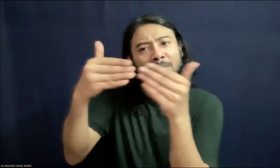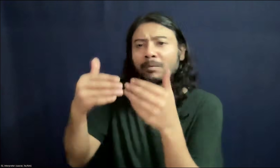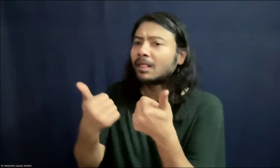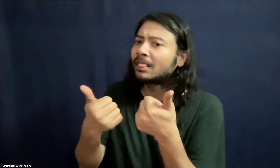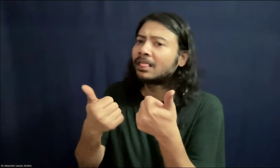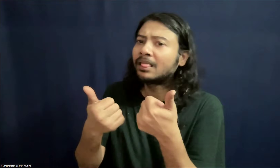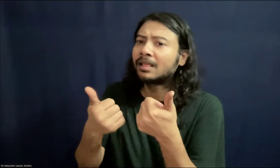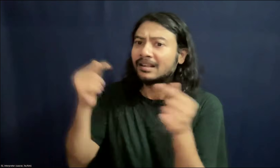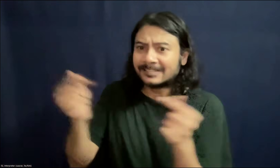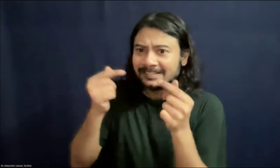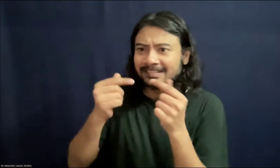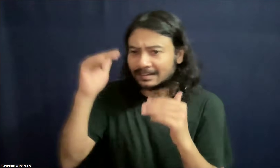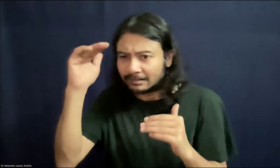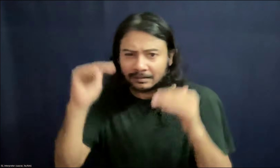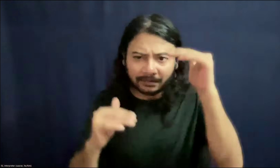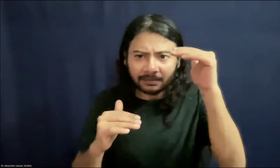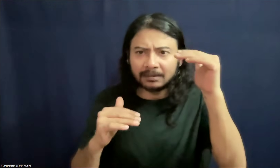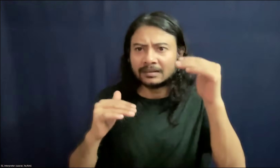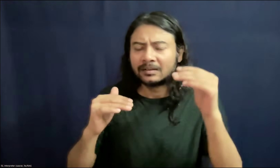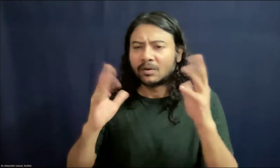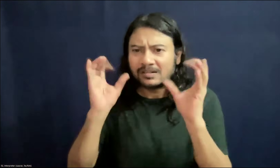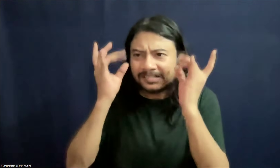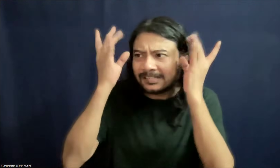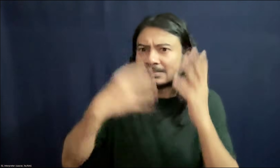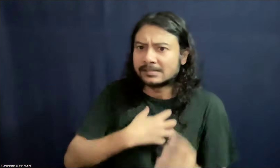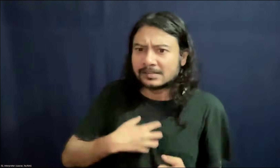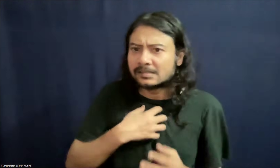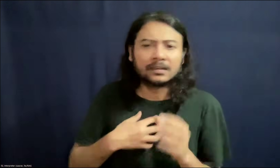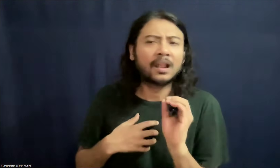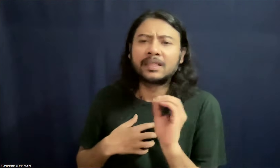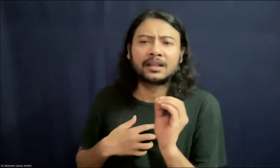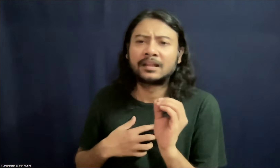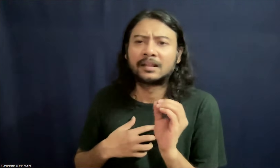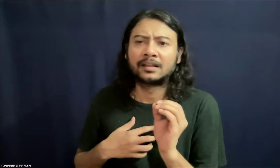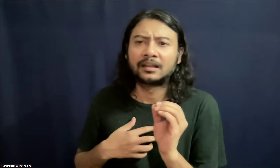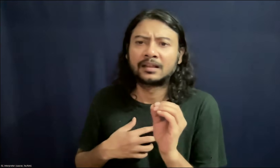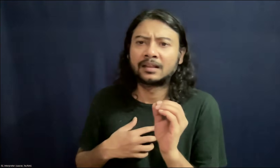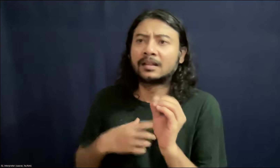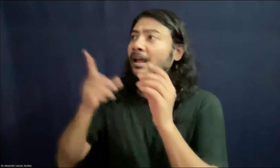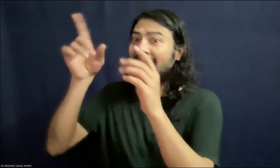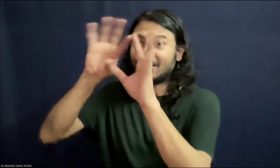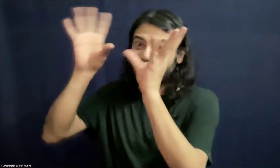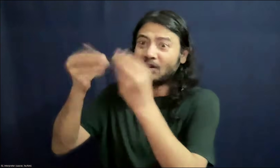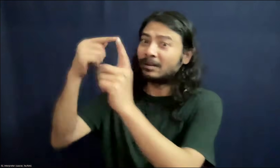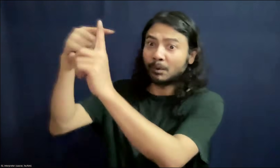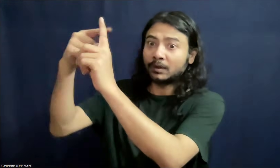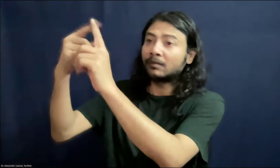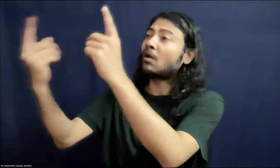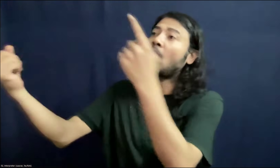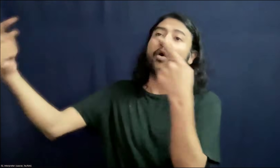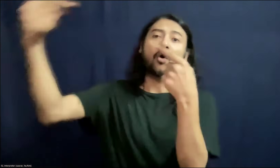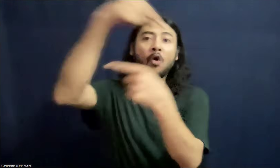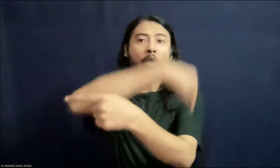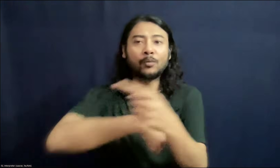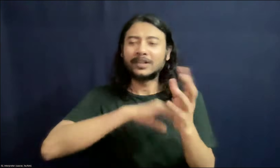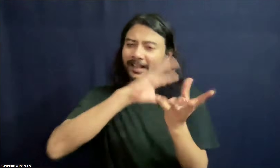and lust. And whatever all these good qualities, the total opposite is present in material world. There's lust, there is greed,